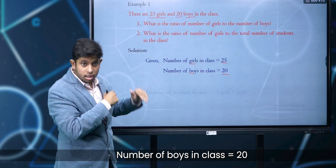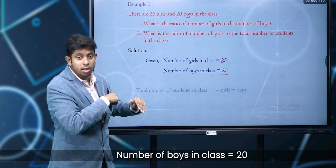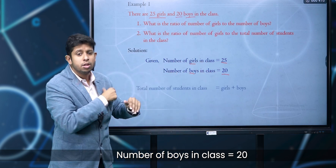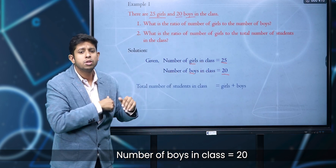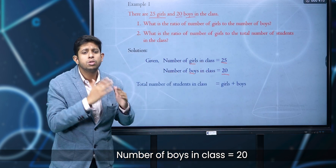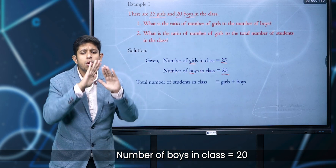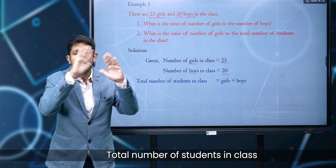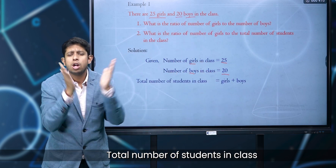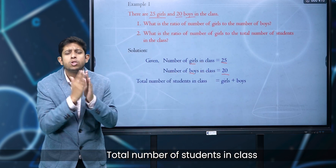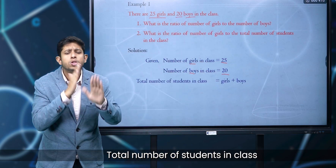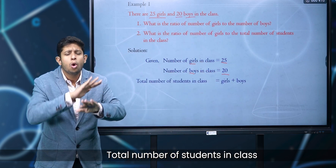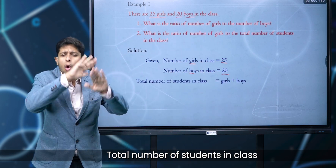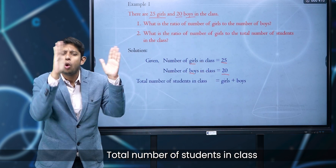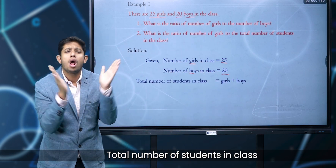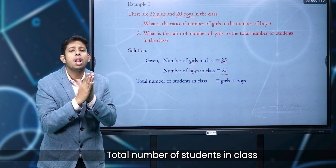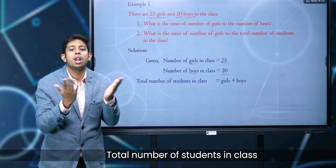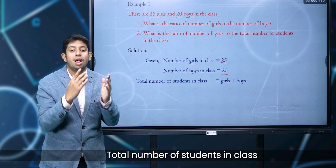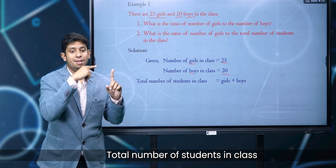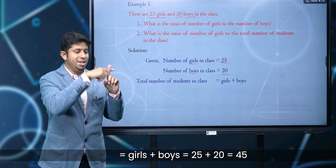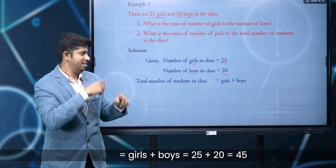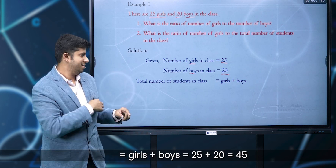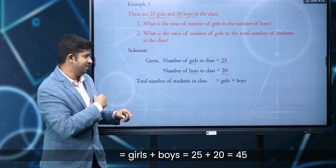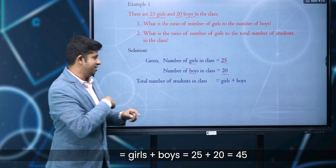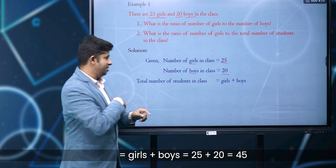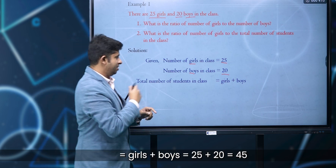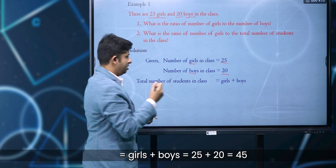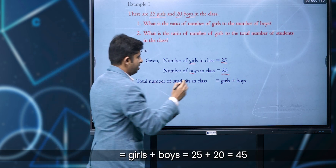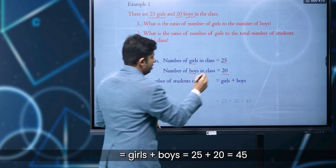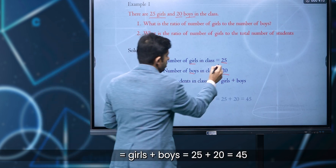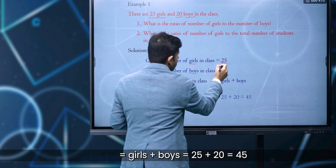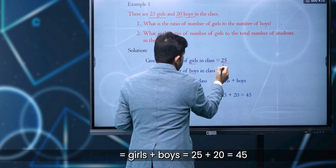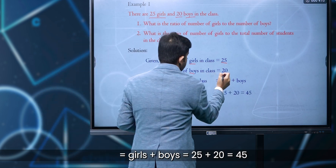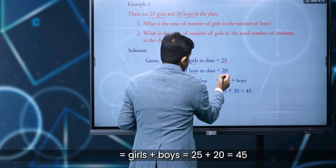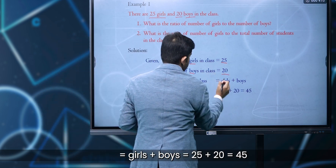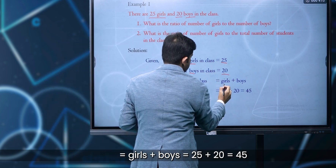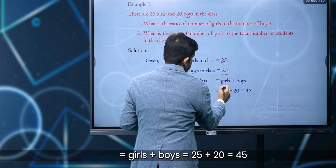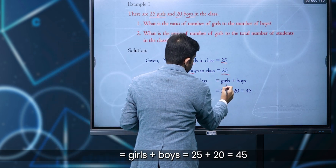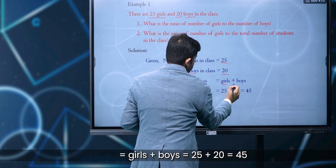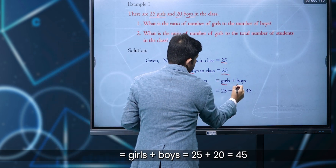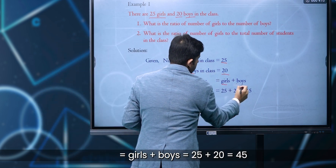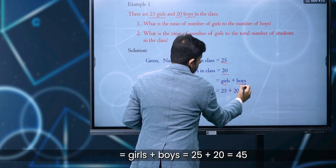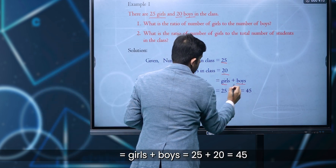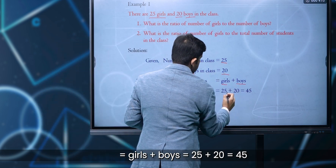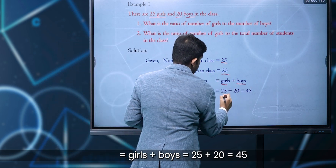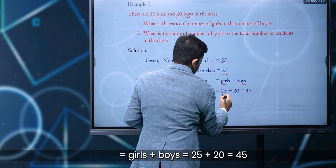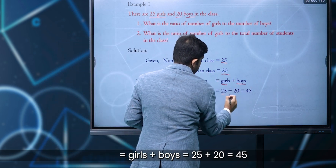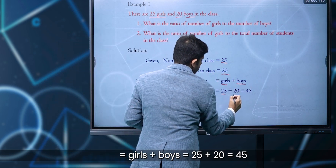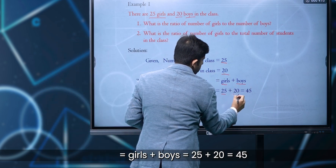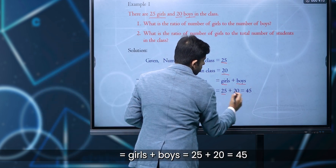Total number of students in class is equal to girls plus boys. which is equal to 25